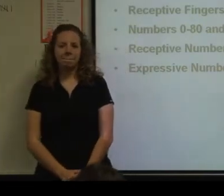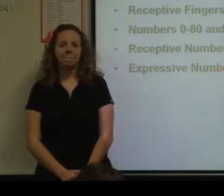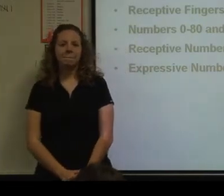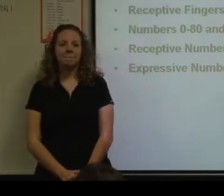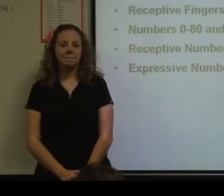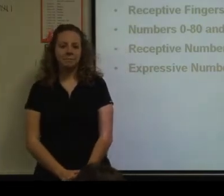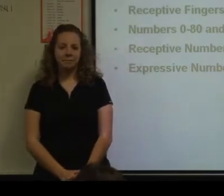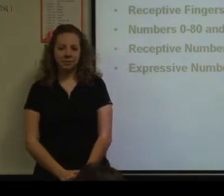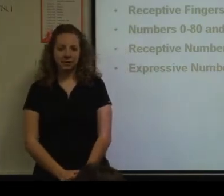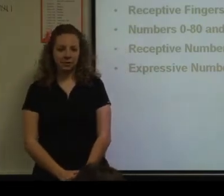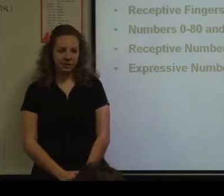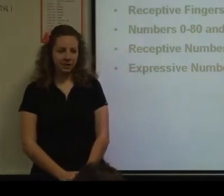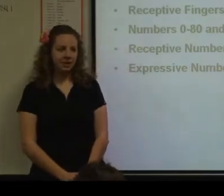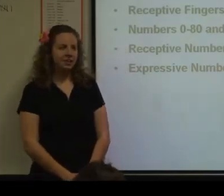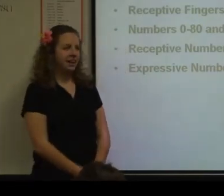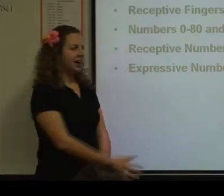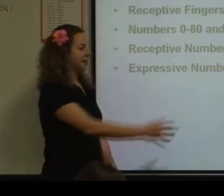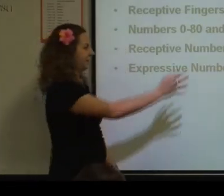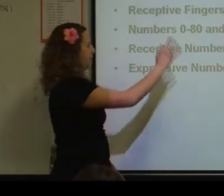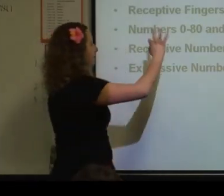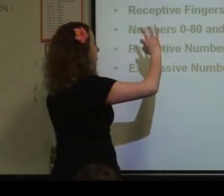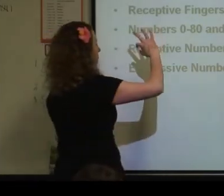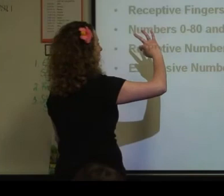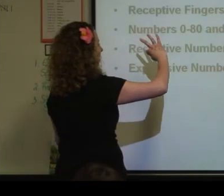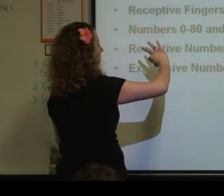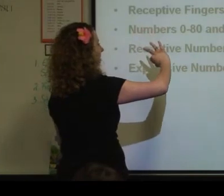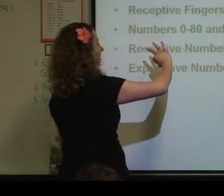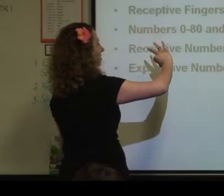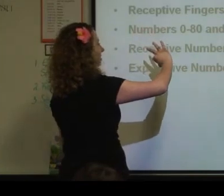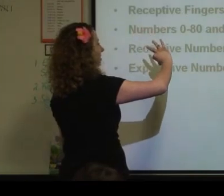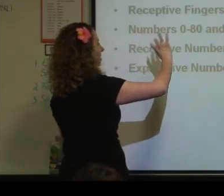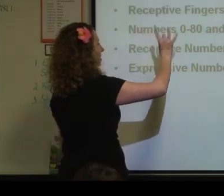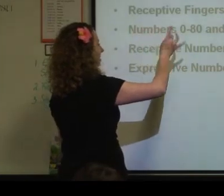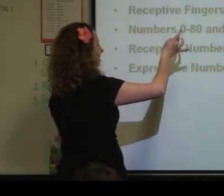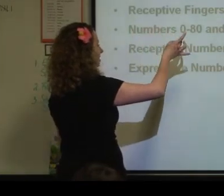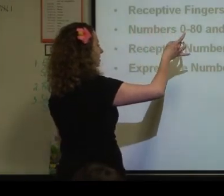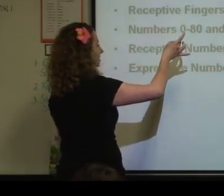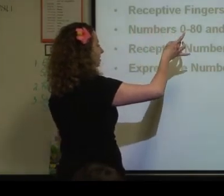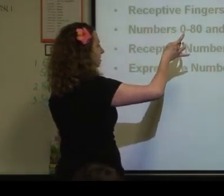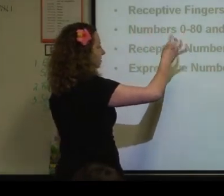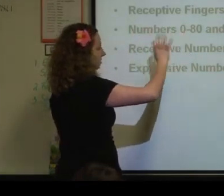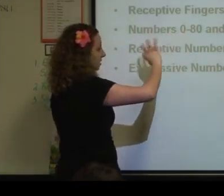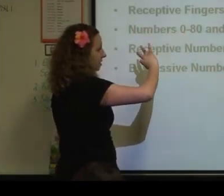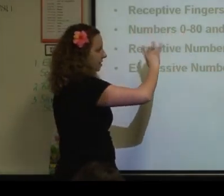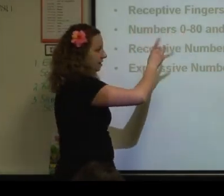Okay, 8. Good, yeah. Okay, so 98. 98.